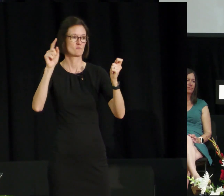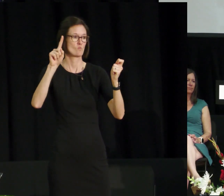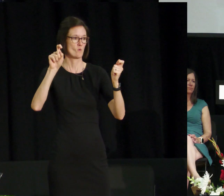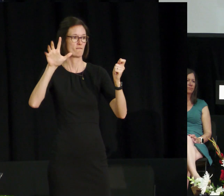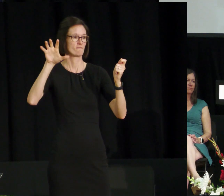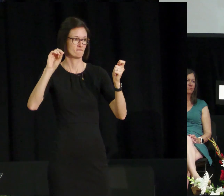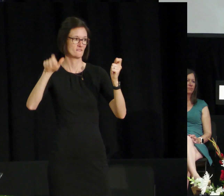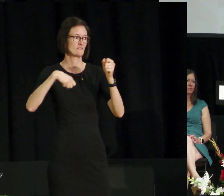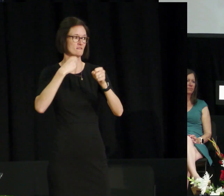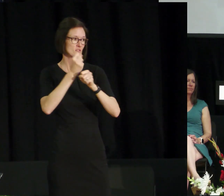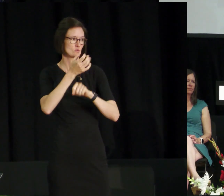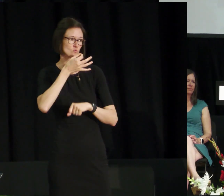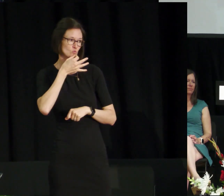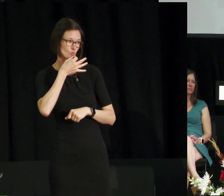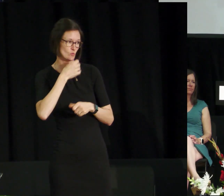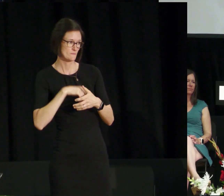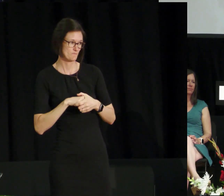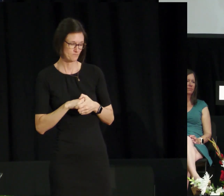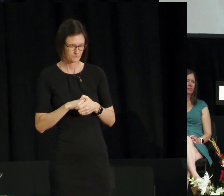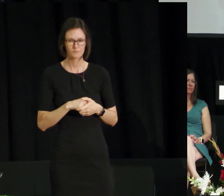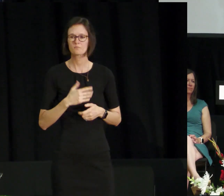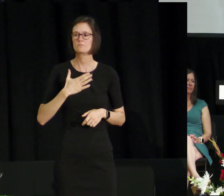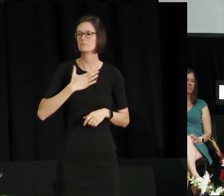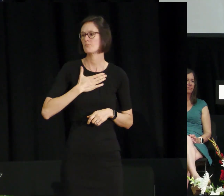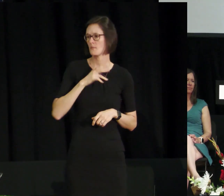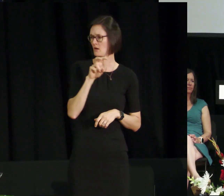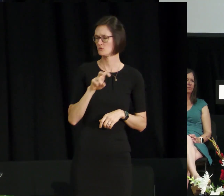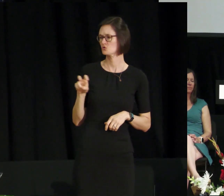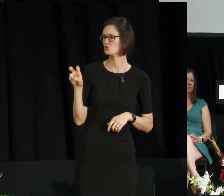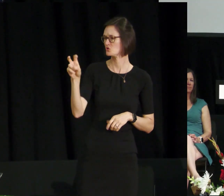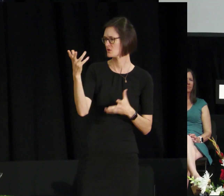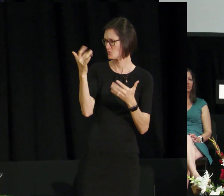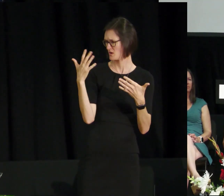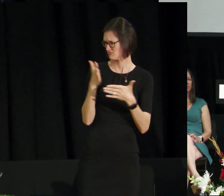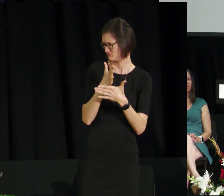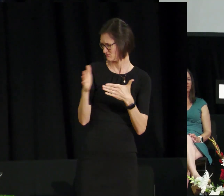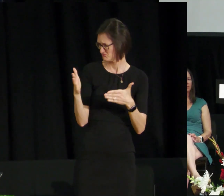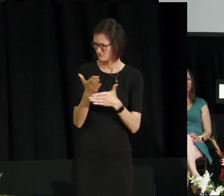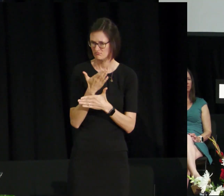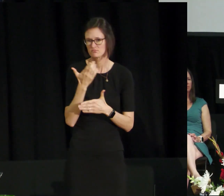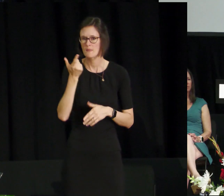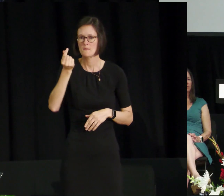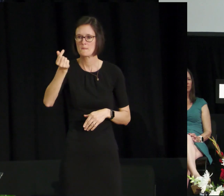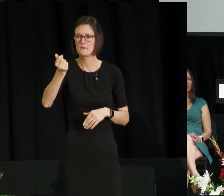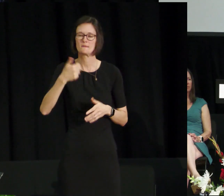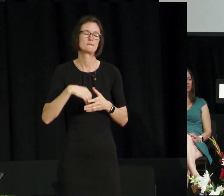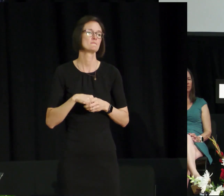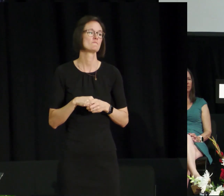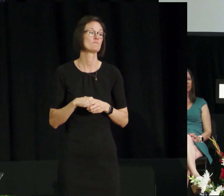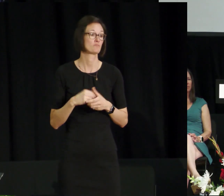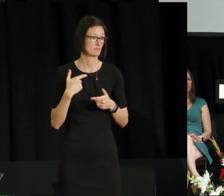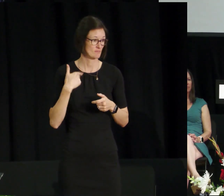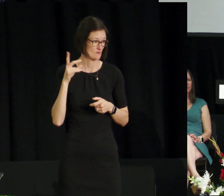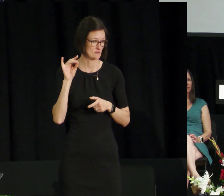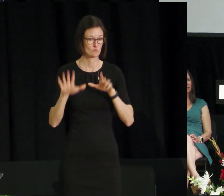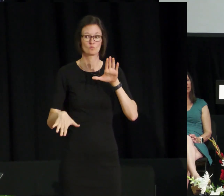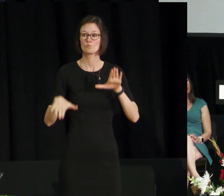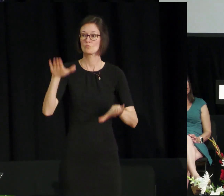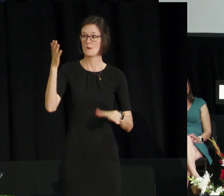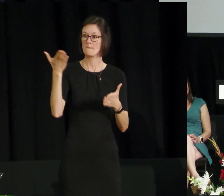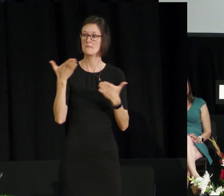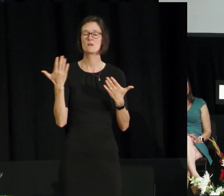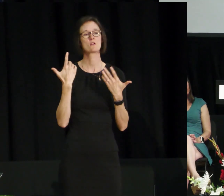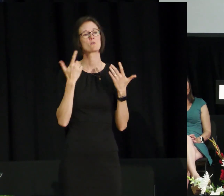I wanted to let you know a little bit about my journey And so I grew up here Went to different high